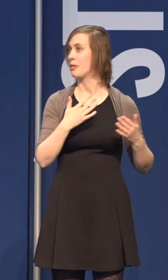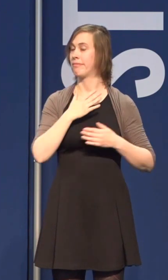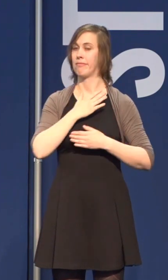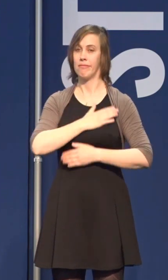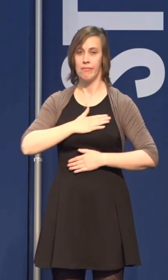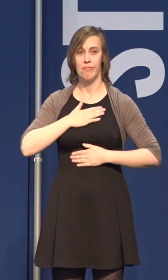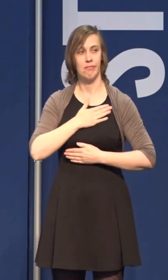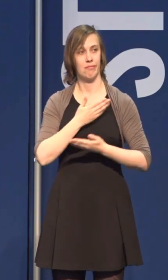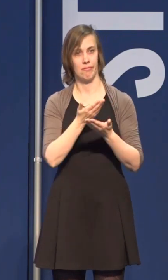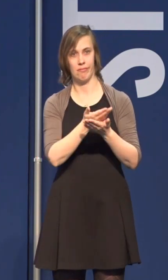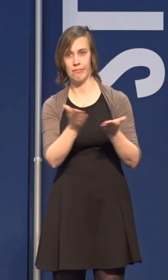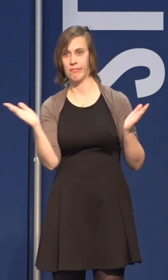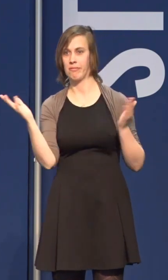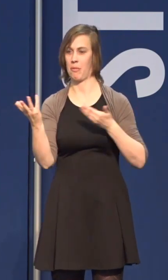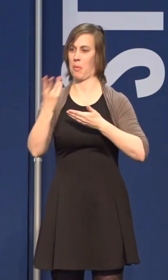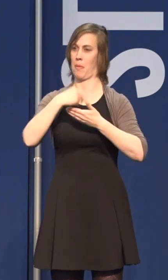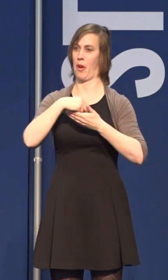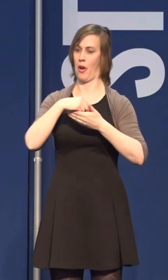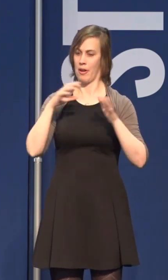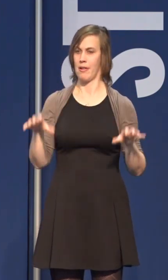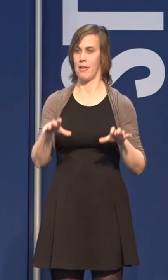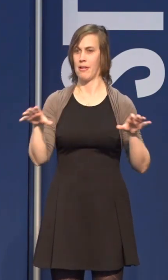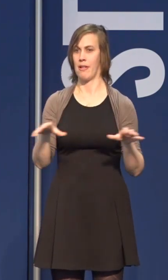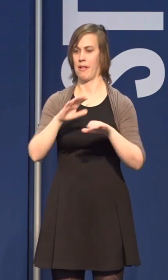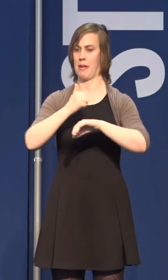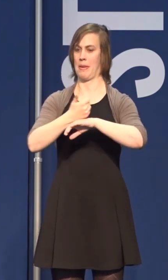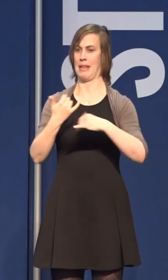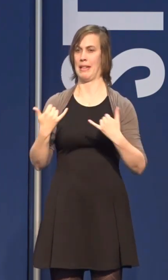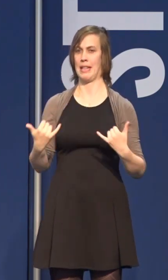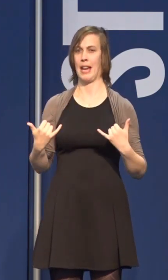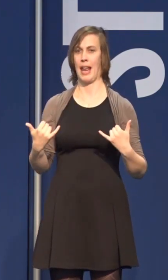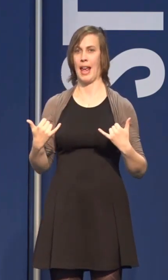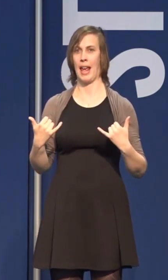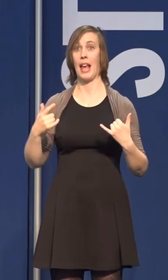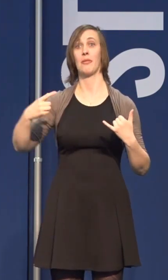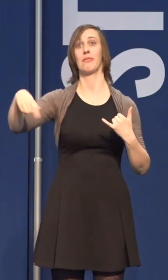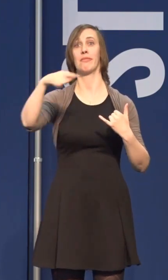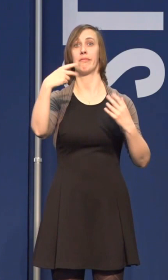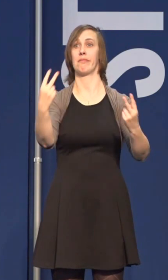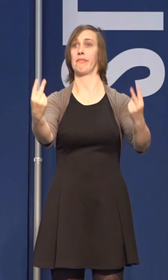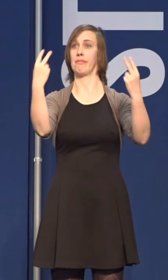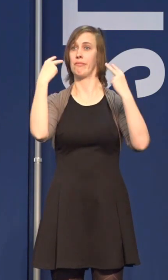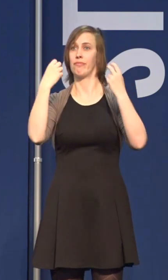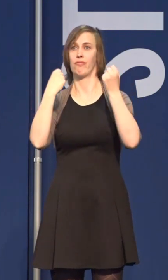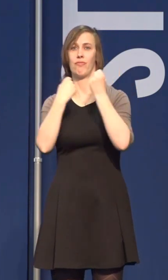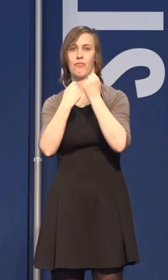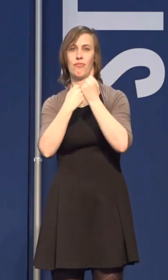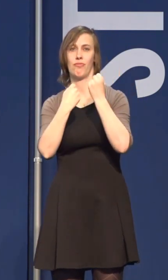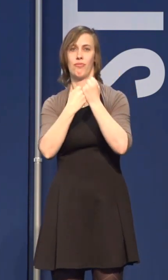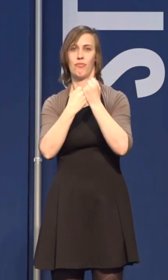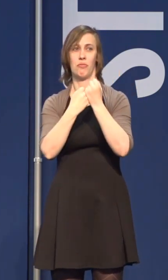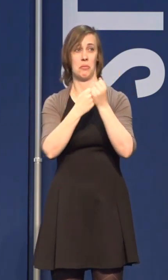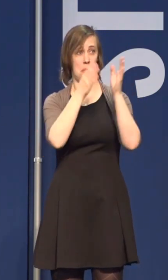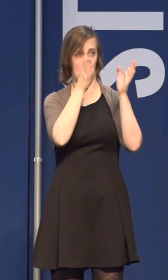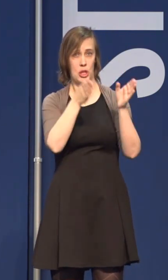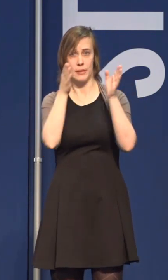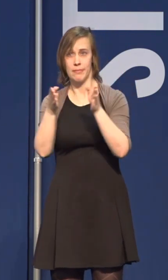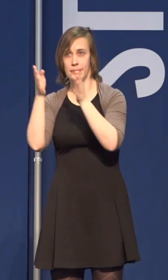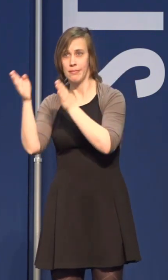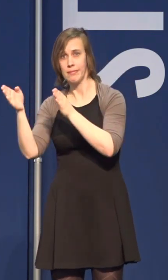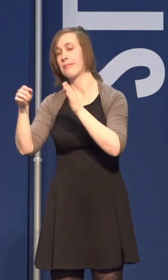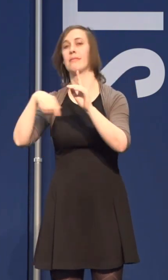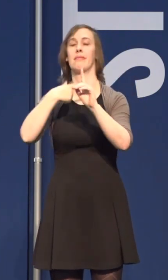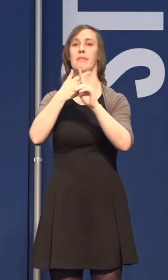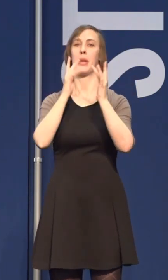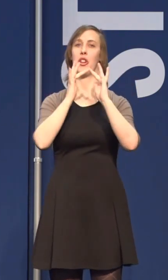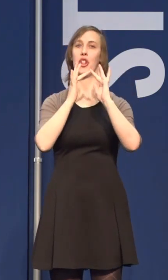hard to make this day a very special one, and all of you for joining us here today, both in person and by streaming